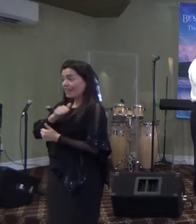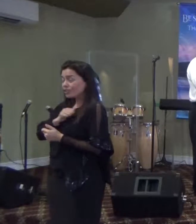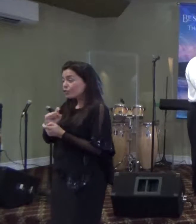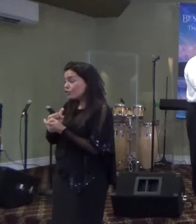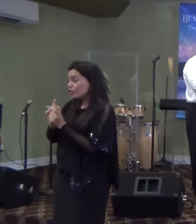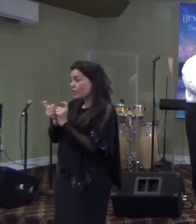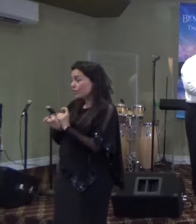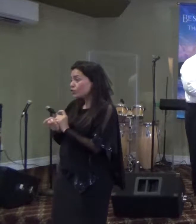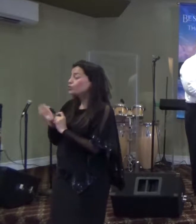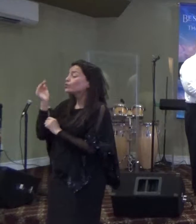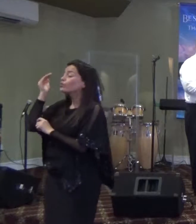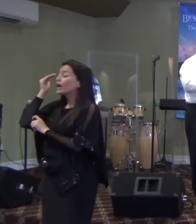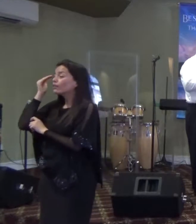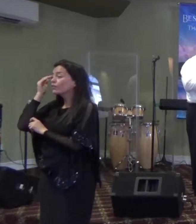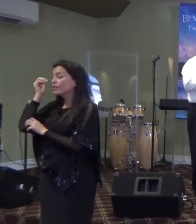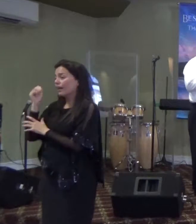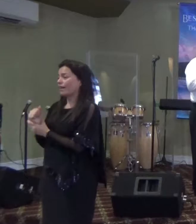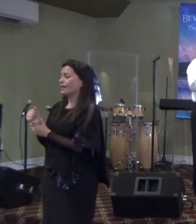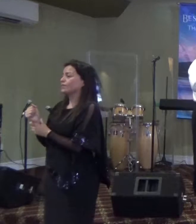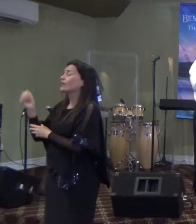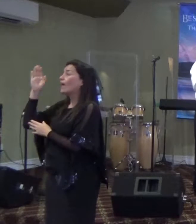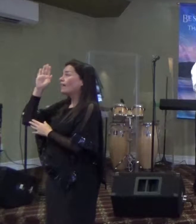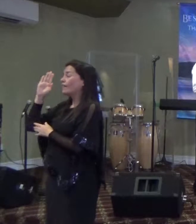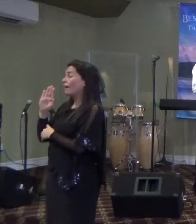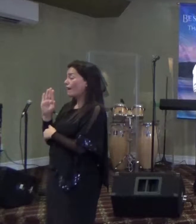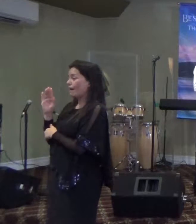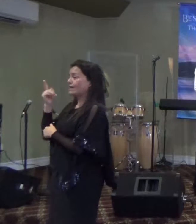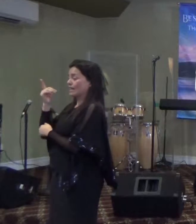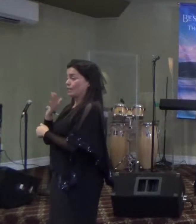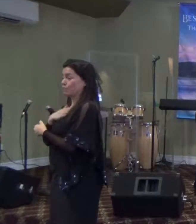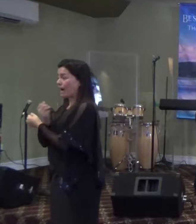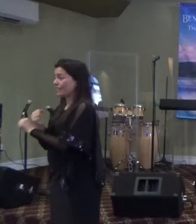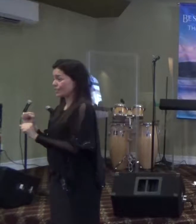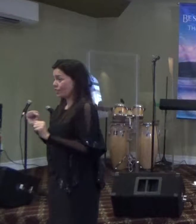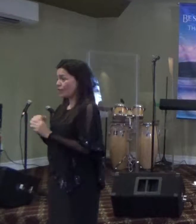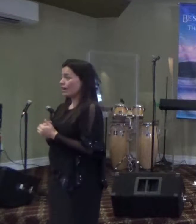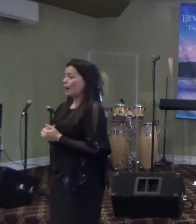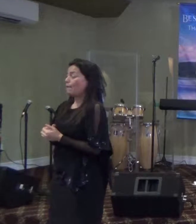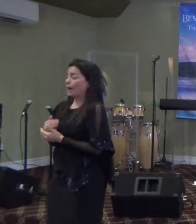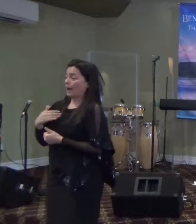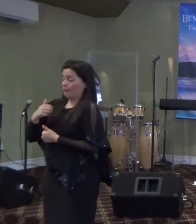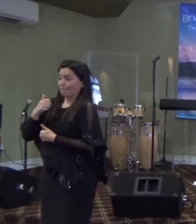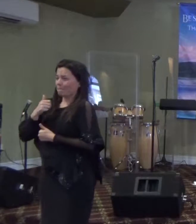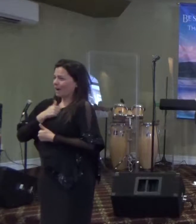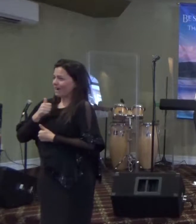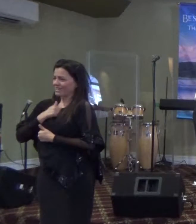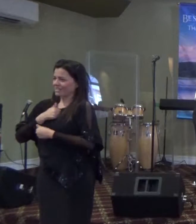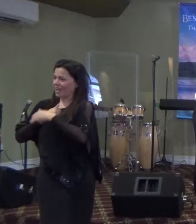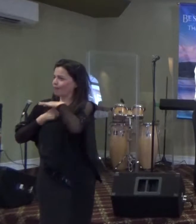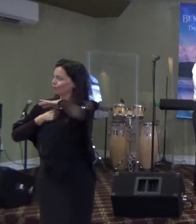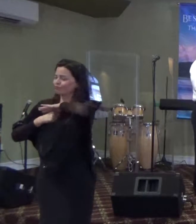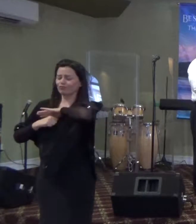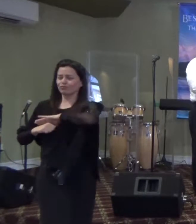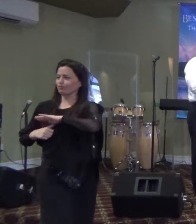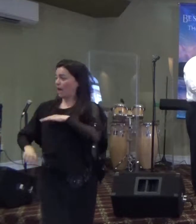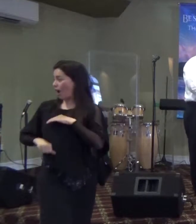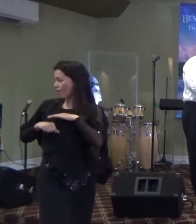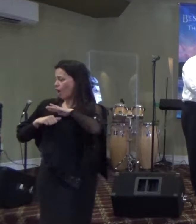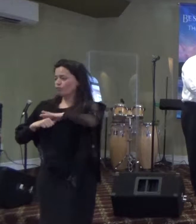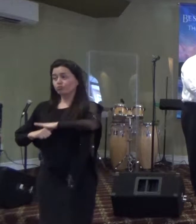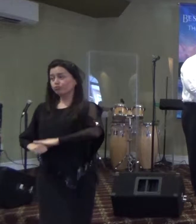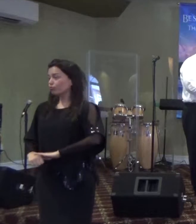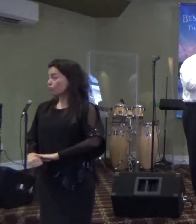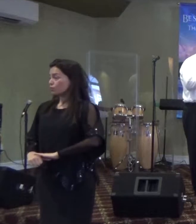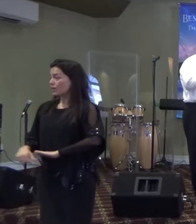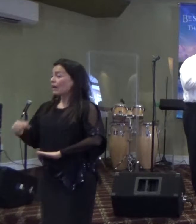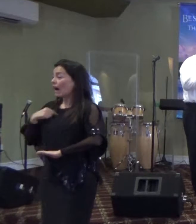a willingness a morir to die al yo to me, to para que myself, Cristo viva en so nosotros. that Christ can